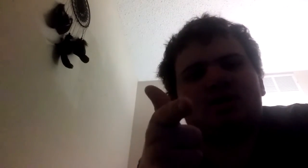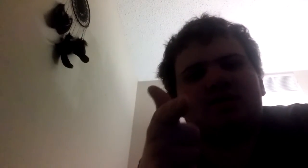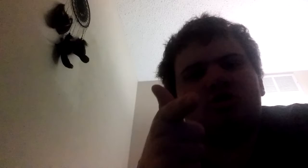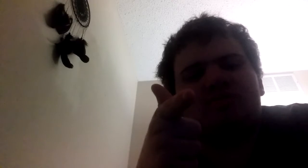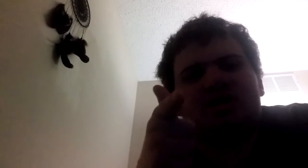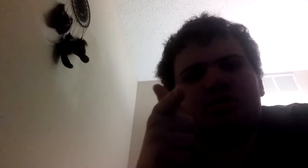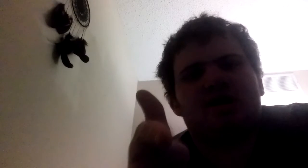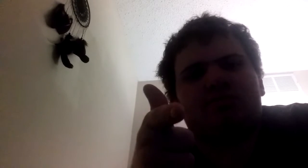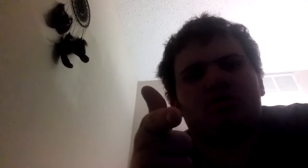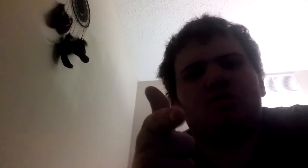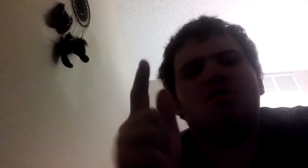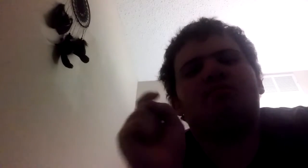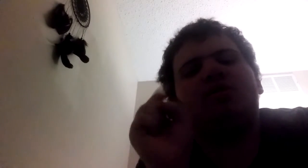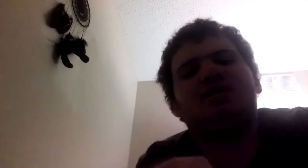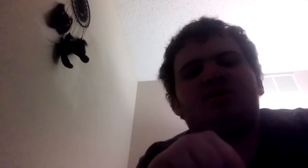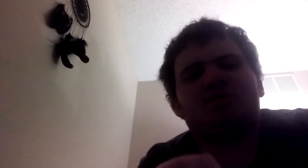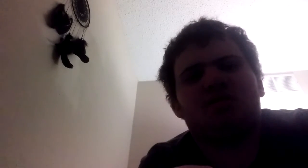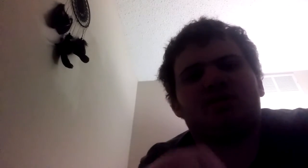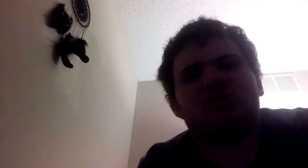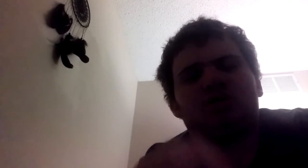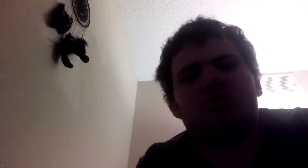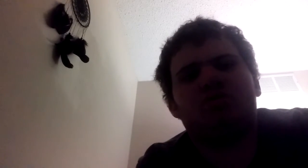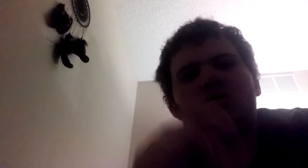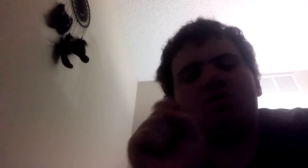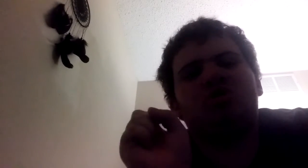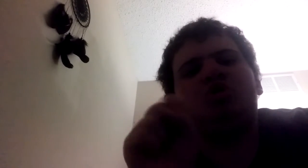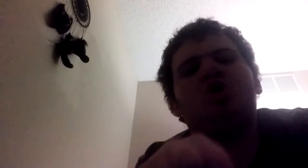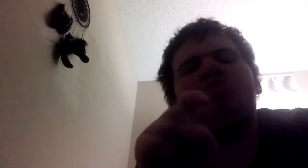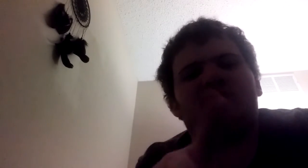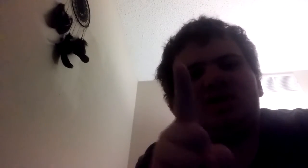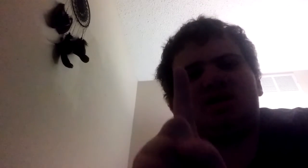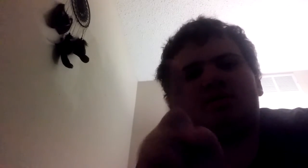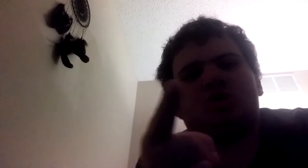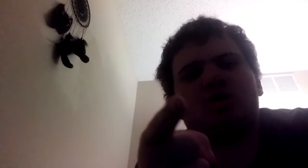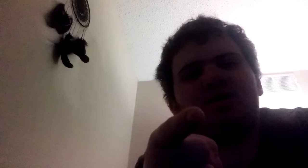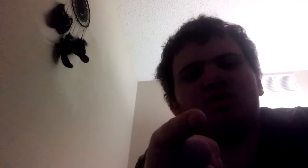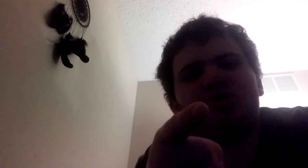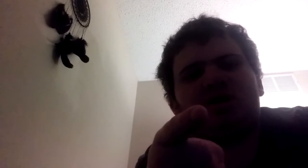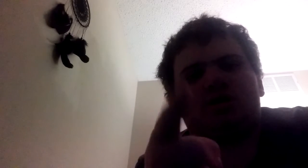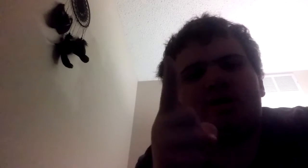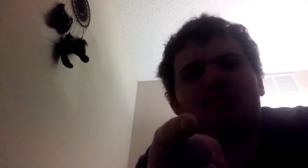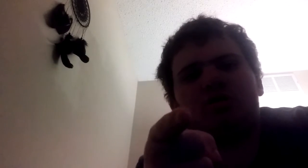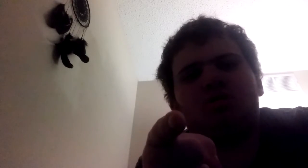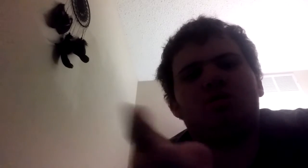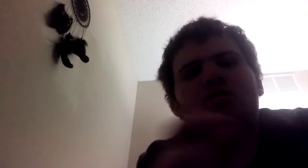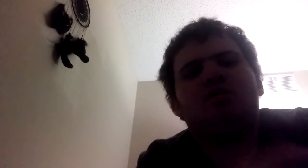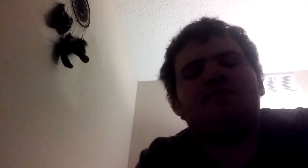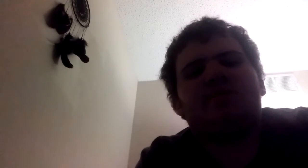strongest YouTube character ever? Post it down in the comment section below who you really think is the strongest YouTube character ever.